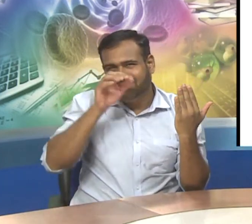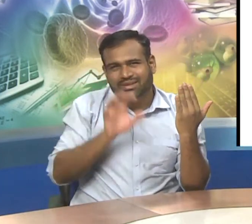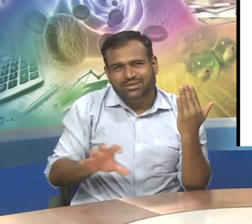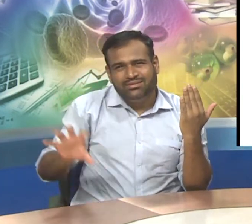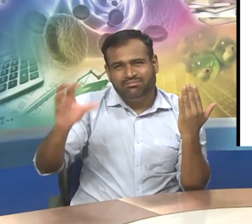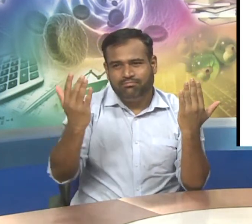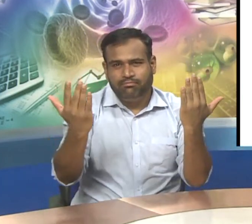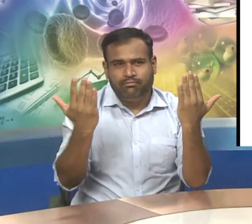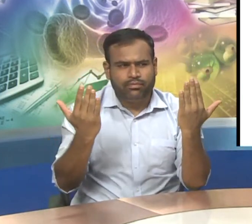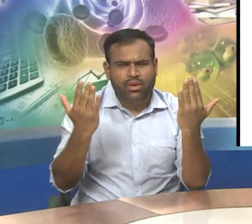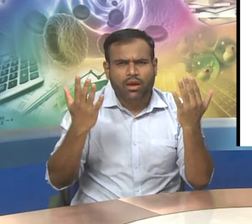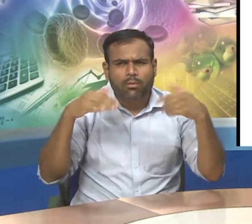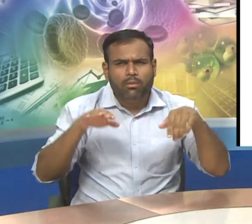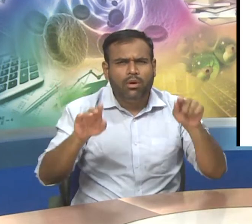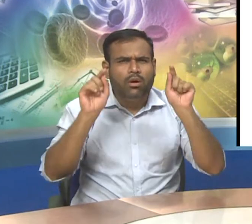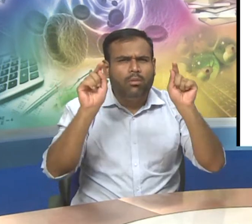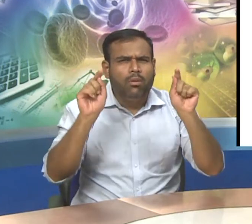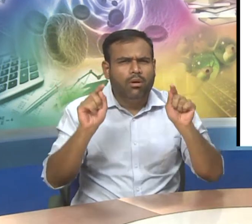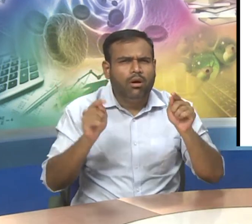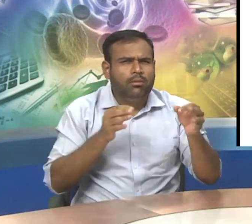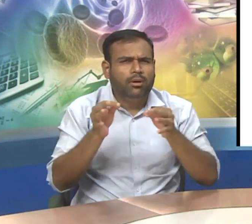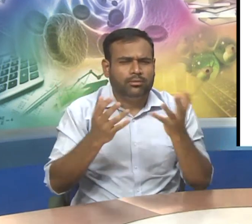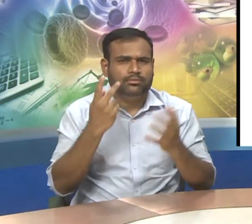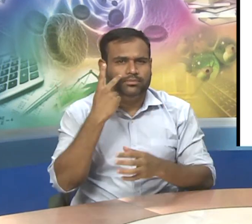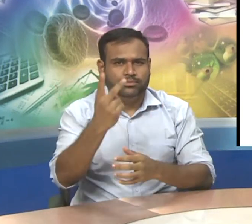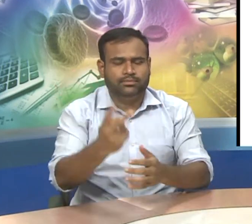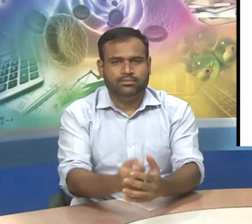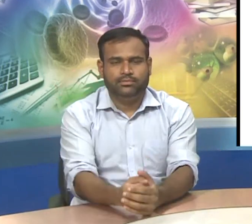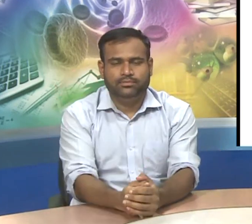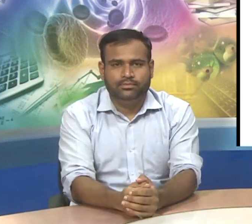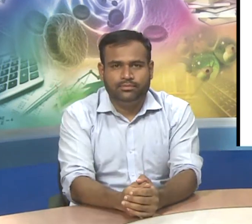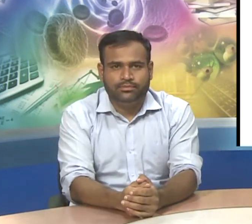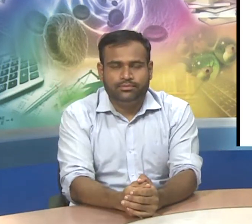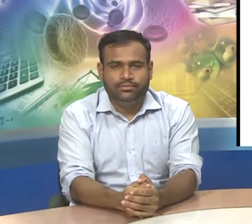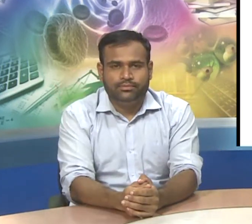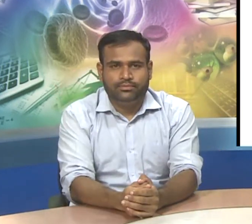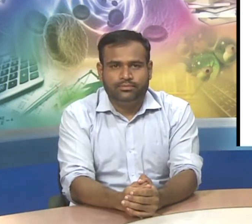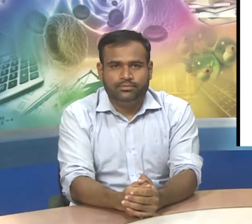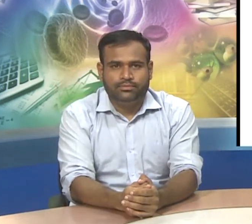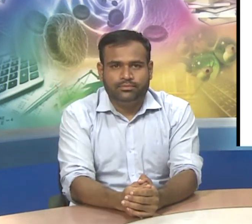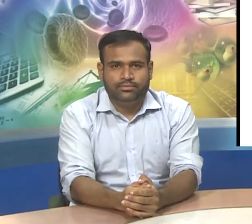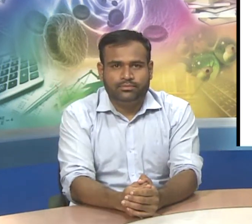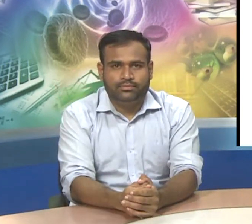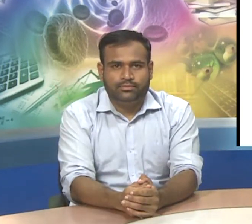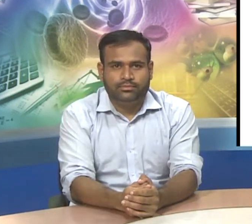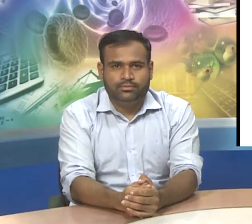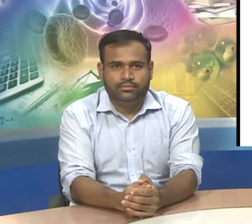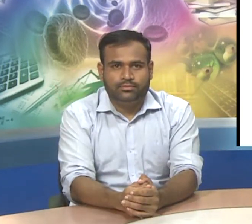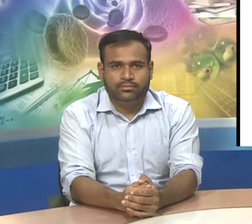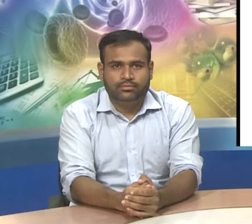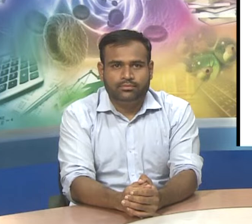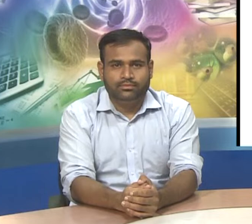union territories and state governments. So what is the important characteristics of both?